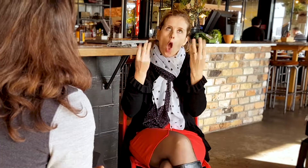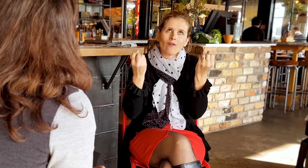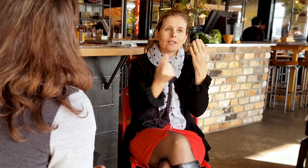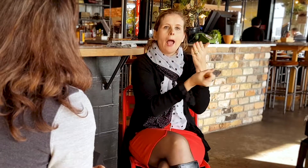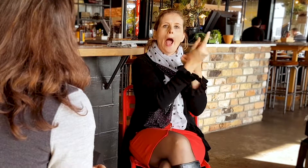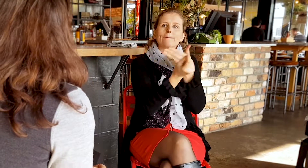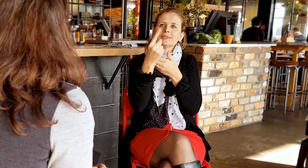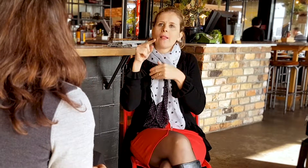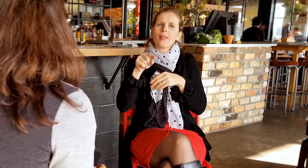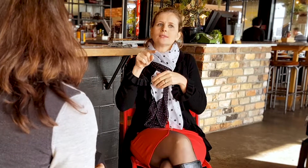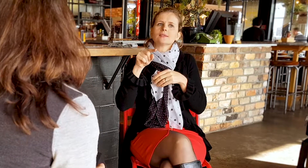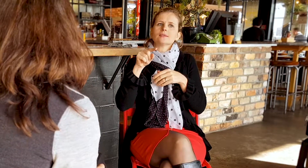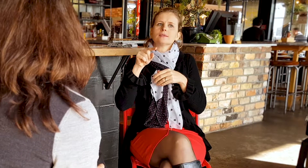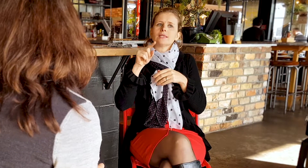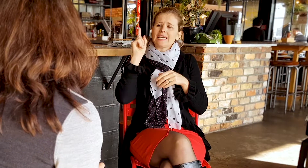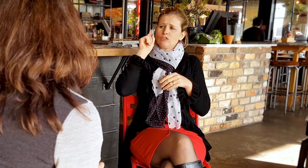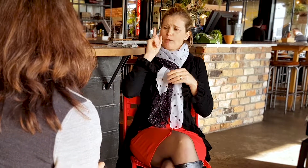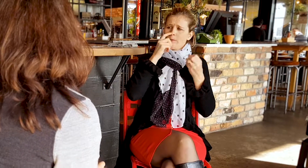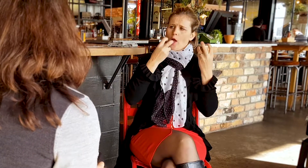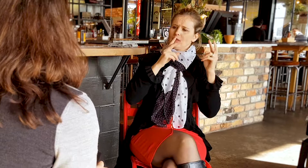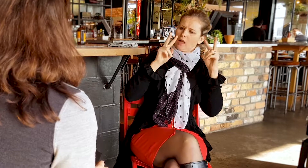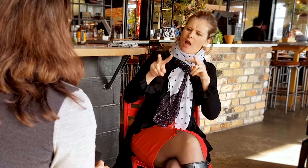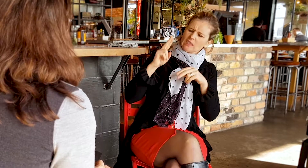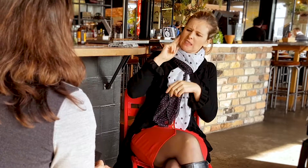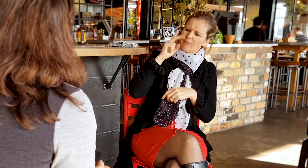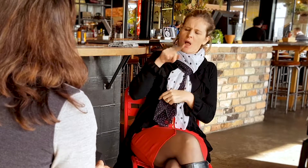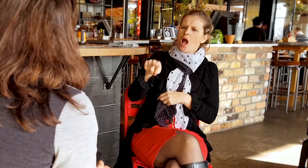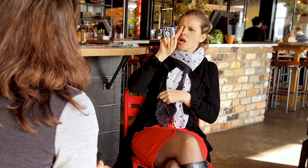On a much deeper level, there are a lot of things that happen. For example,